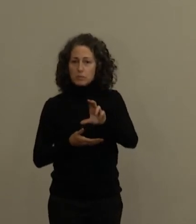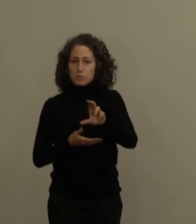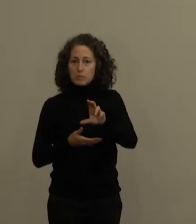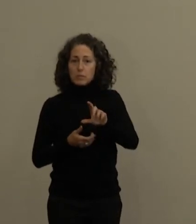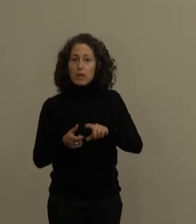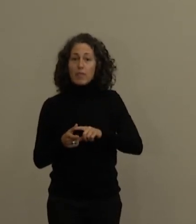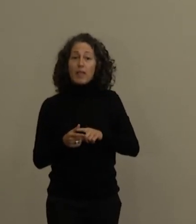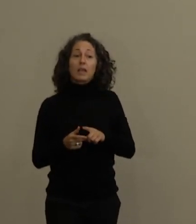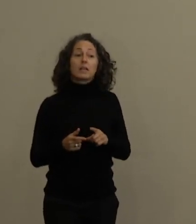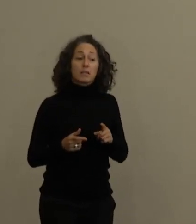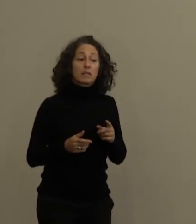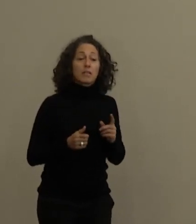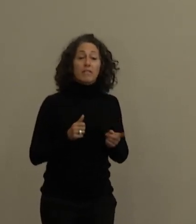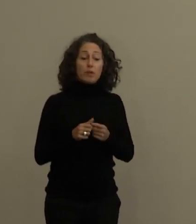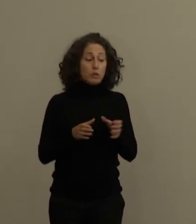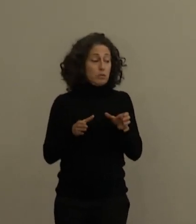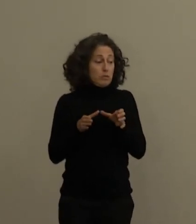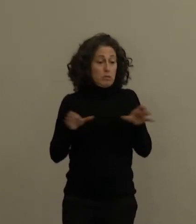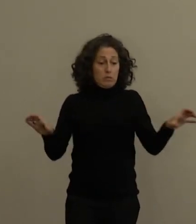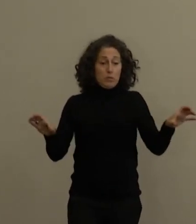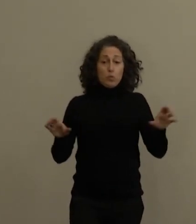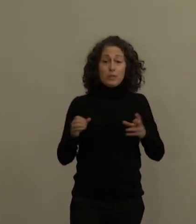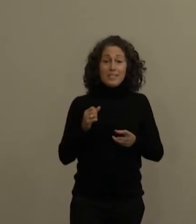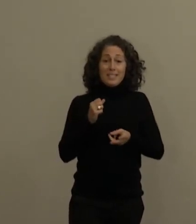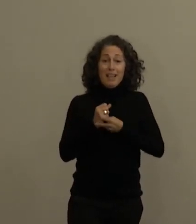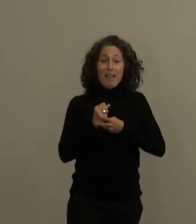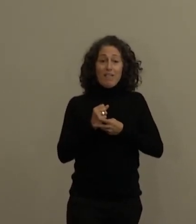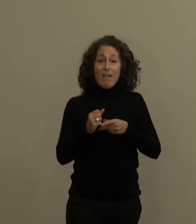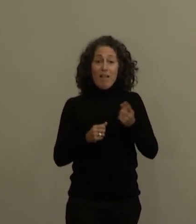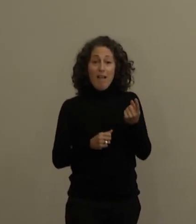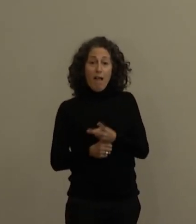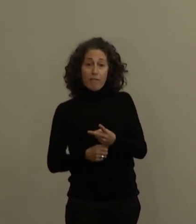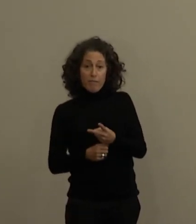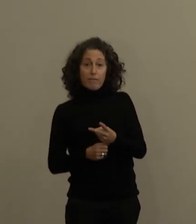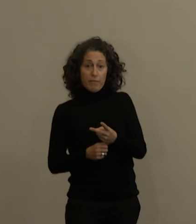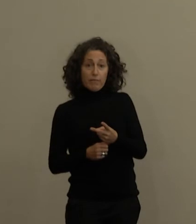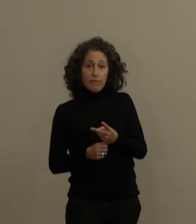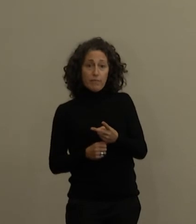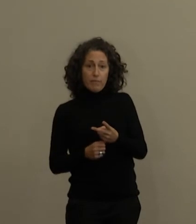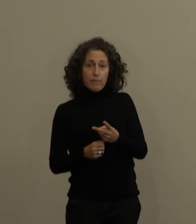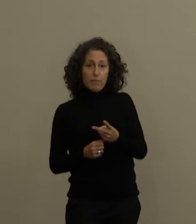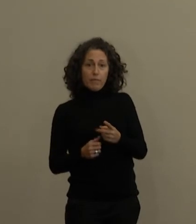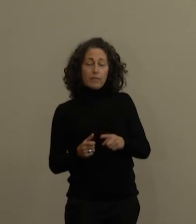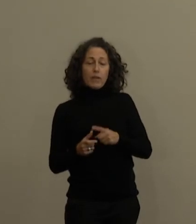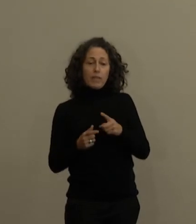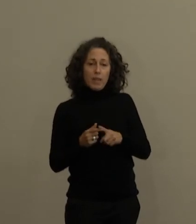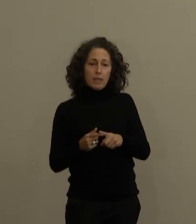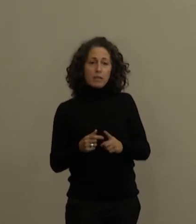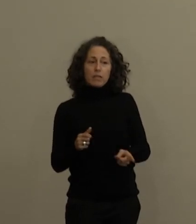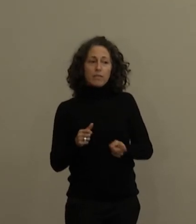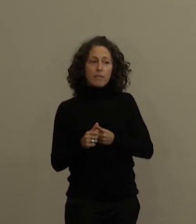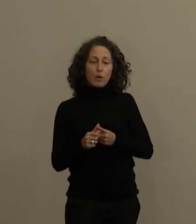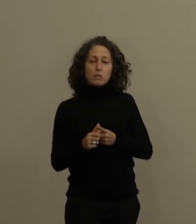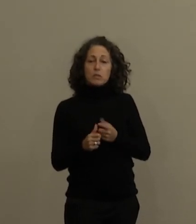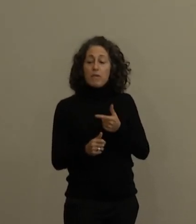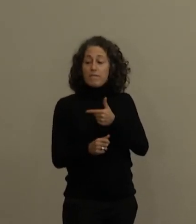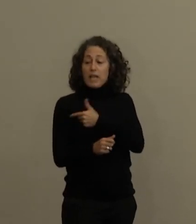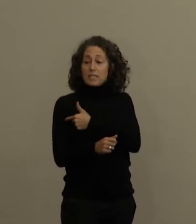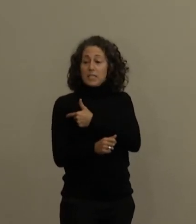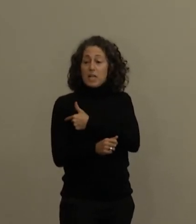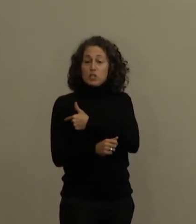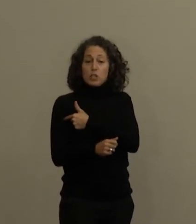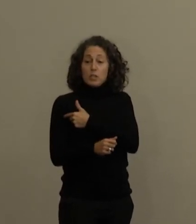that initial push out for when they are then able to then continue their first wave of vaccination. We will then also